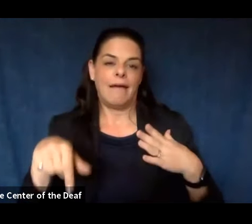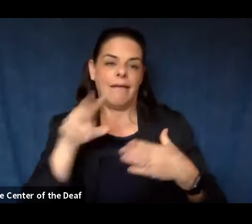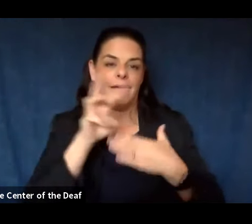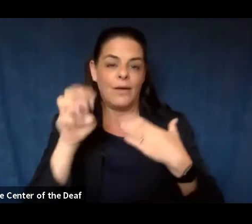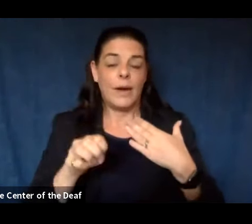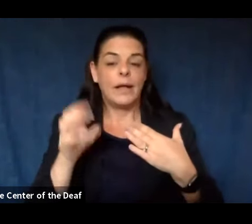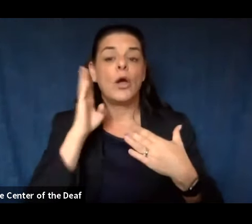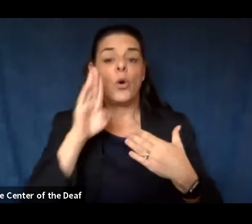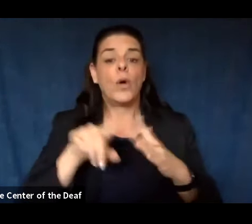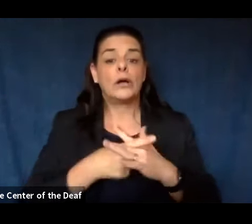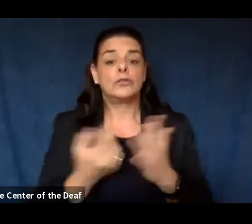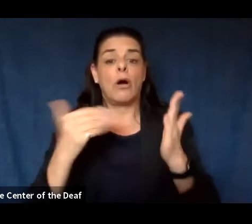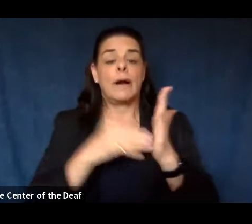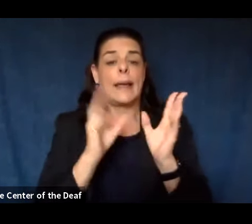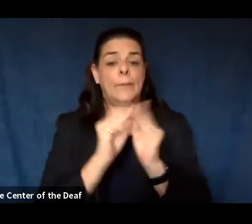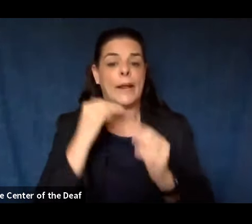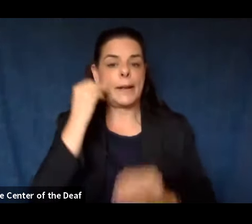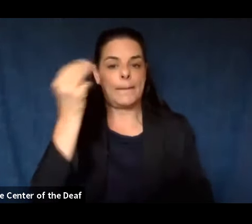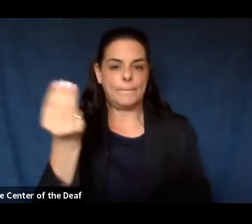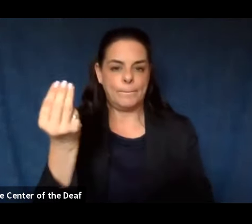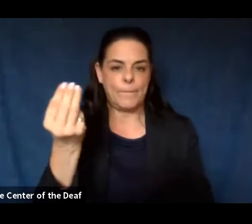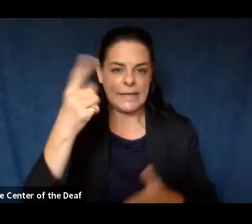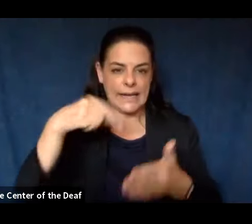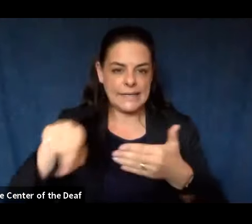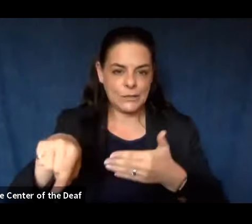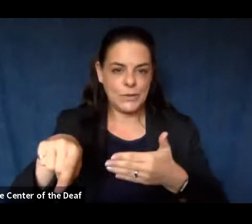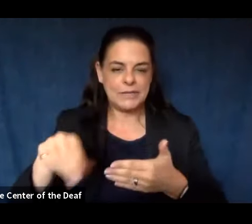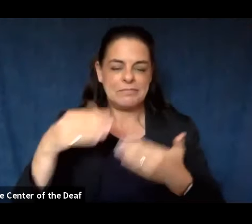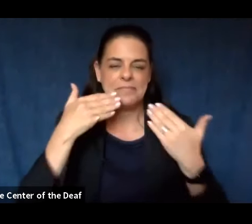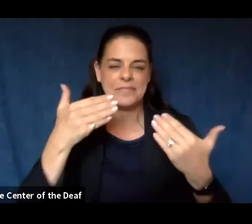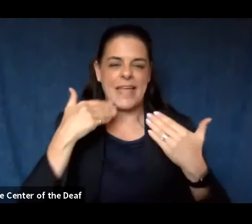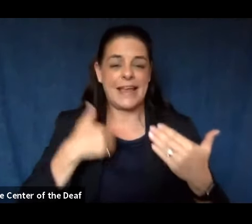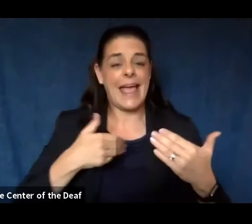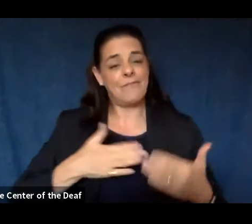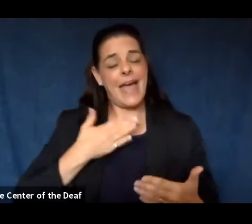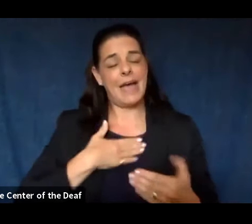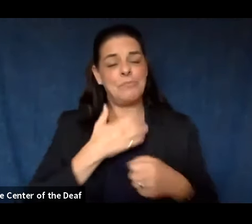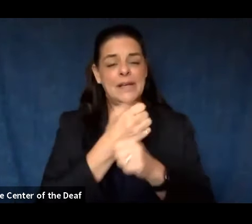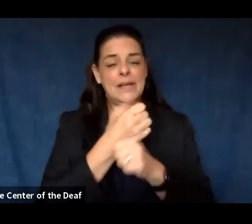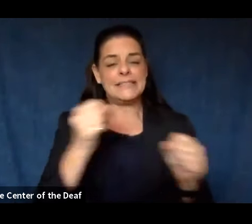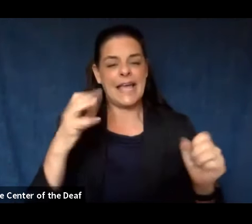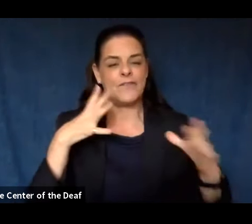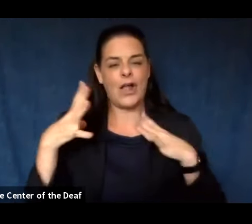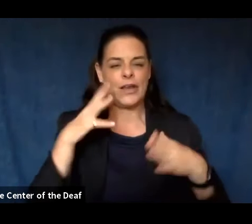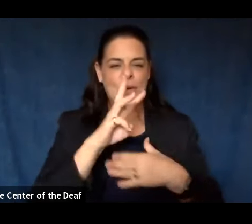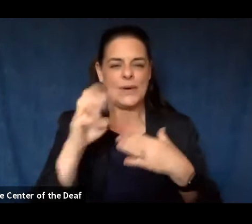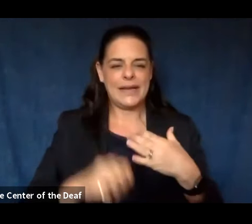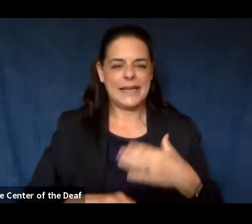resume those media briefings on Monday of next week. Thank you, and have a happy and safe holiday weekend.